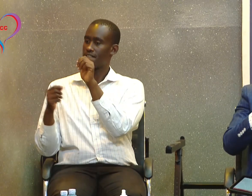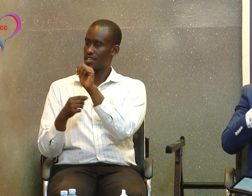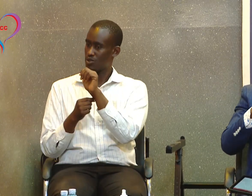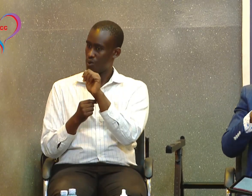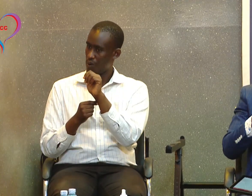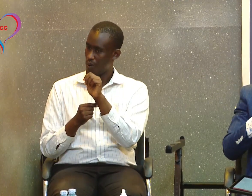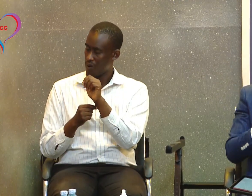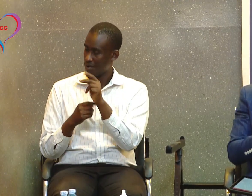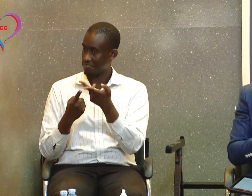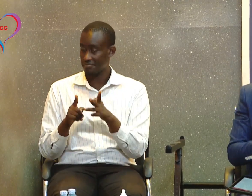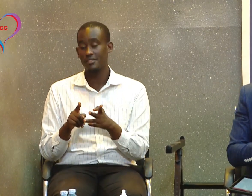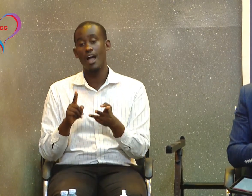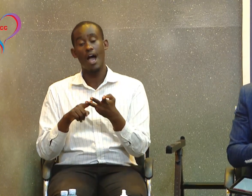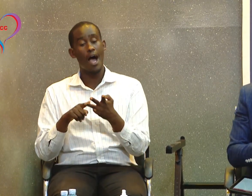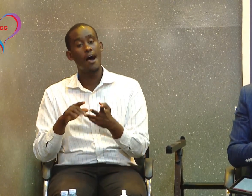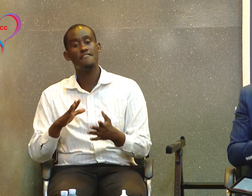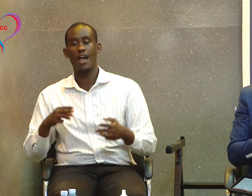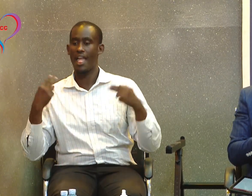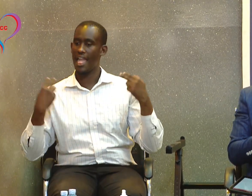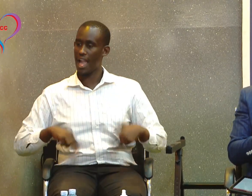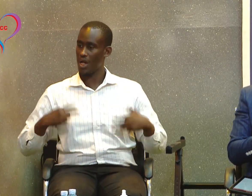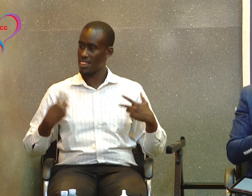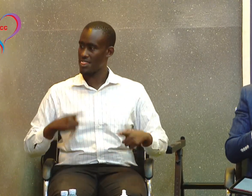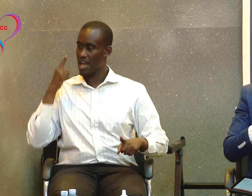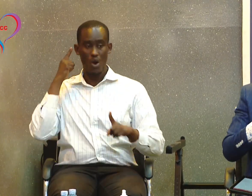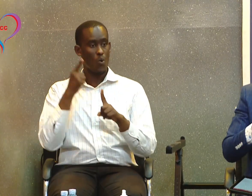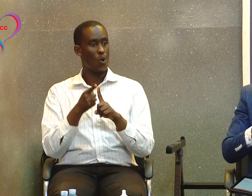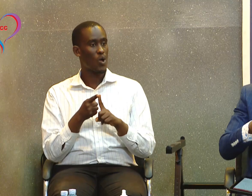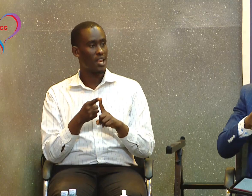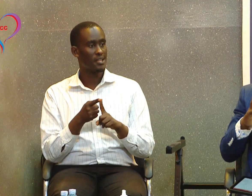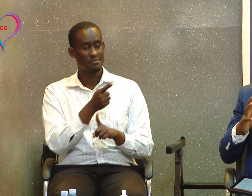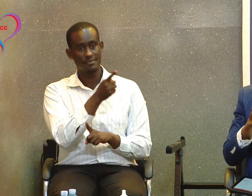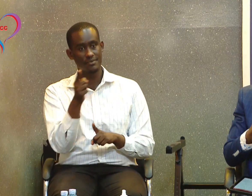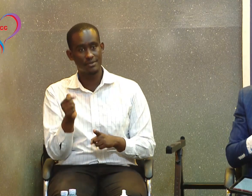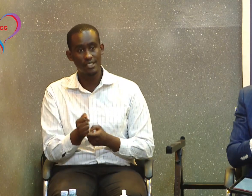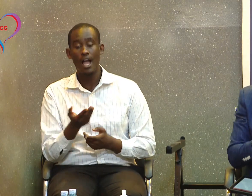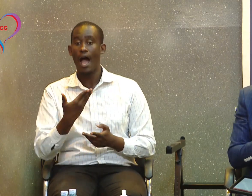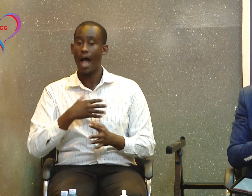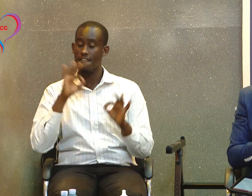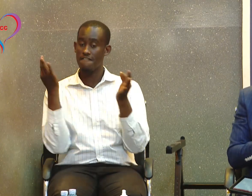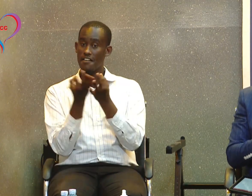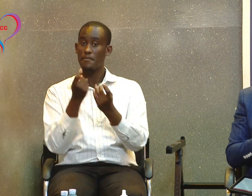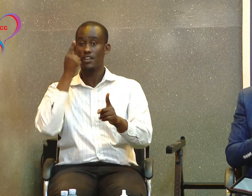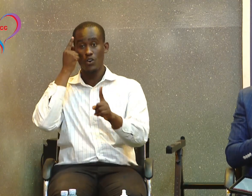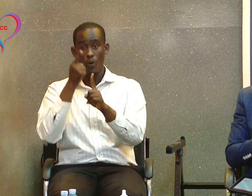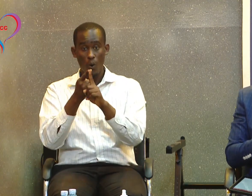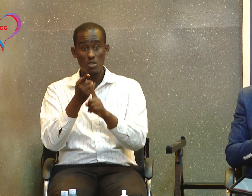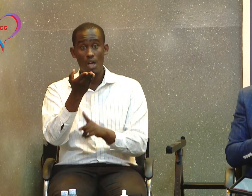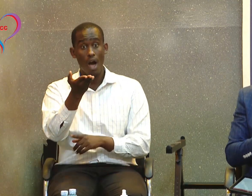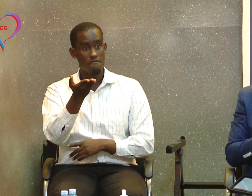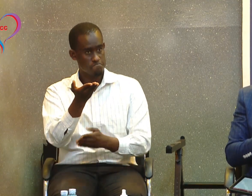We should be having health goals. We should be having family goals.